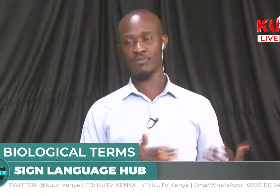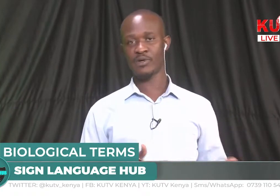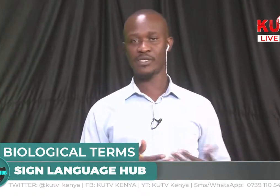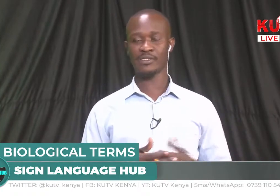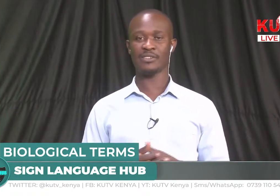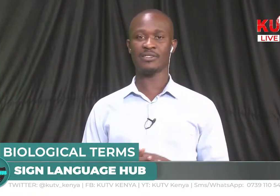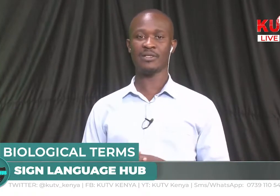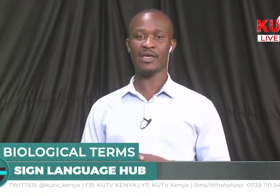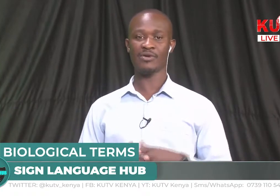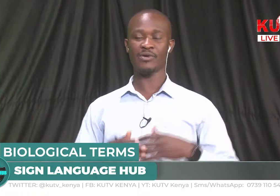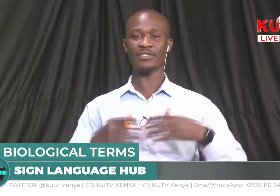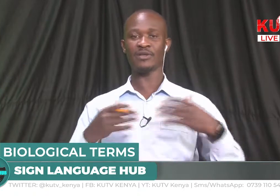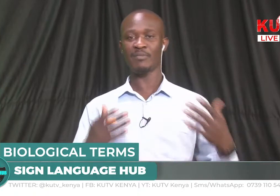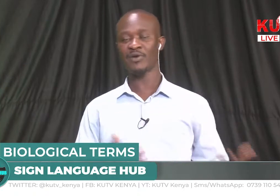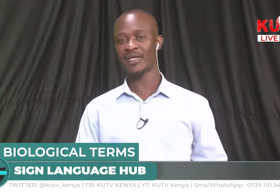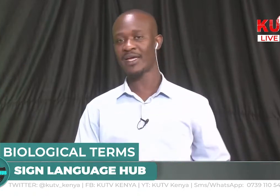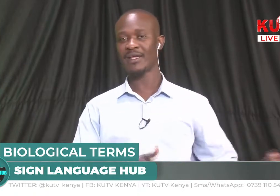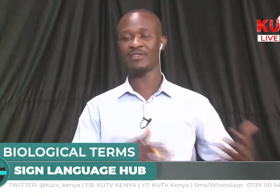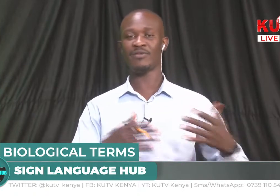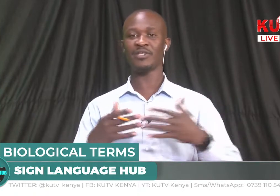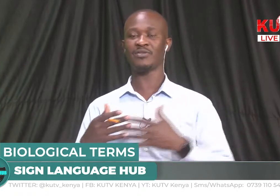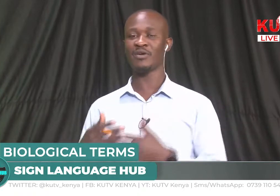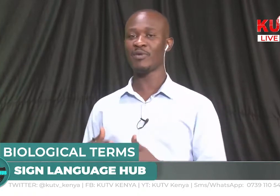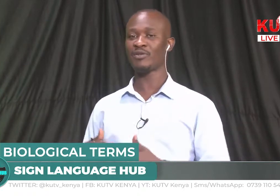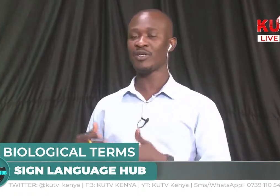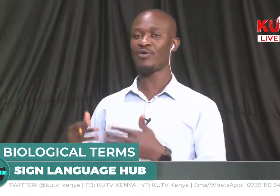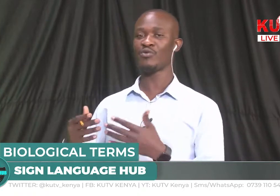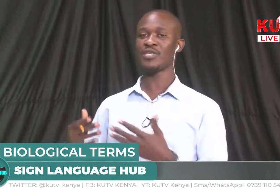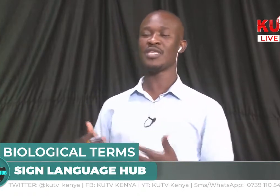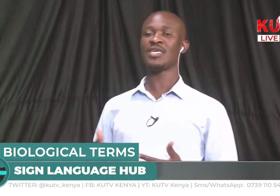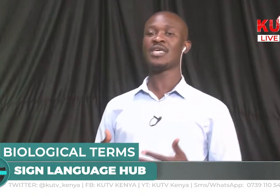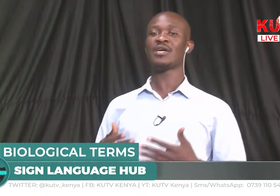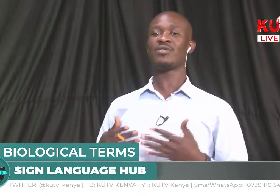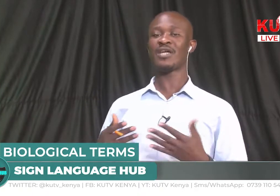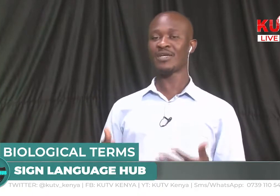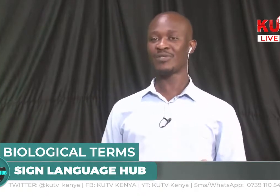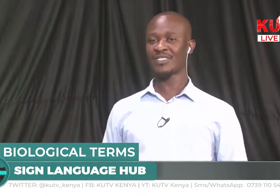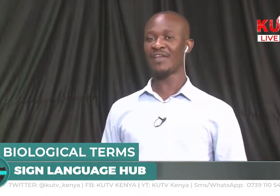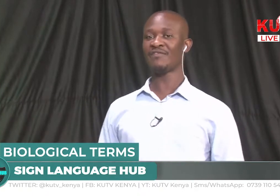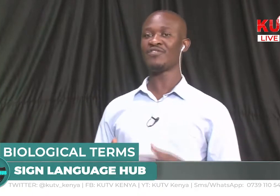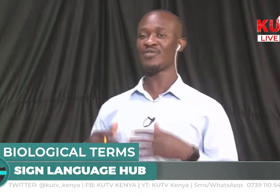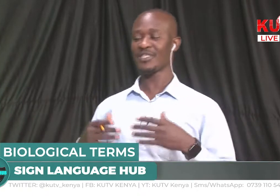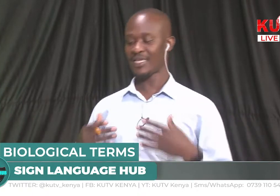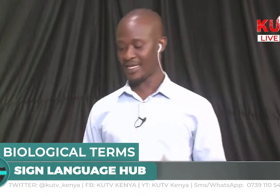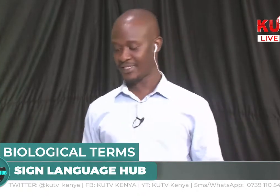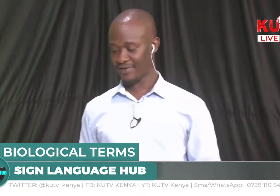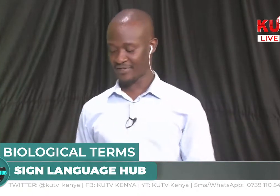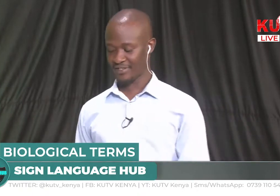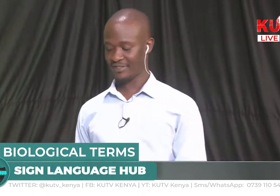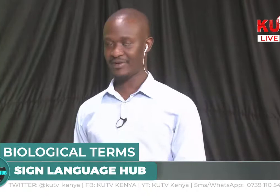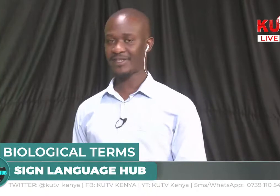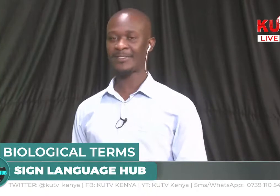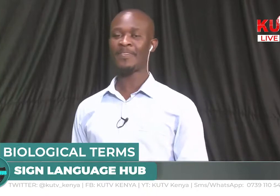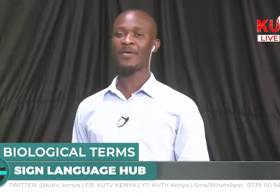bodies. Like, you can talk about health, you can talk about how we conduct ourselves during the health services, all right?